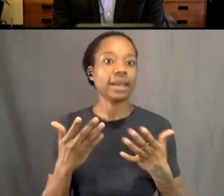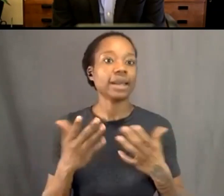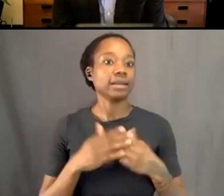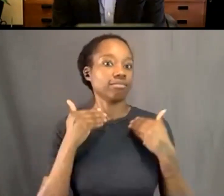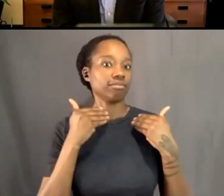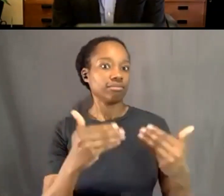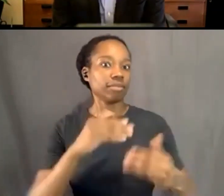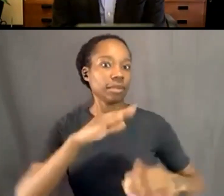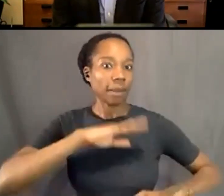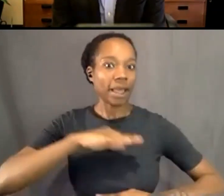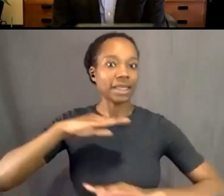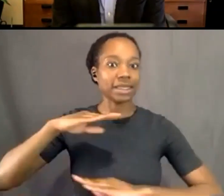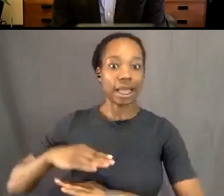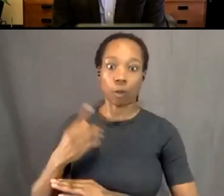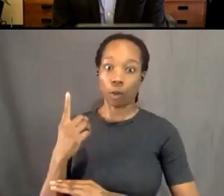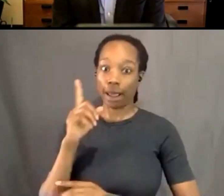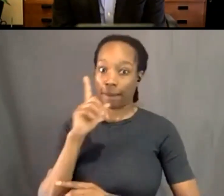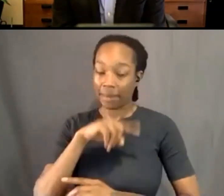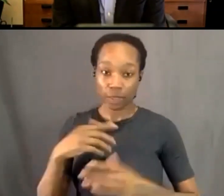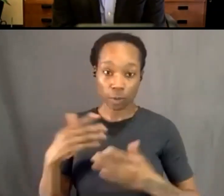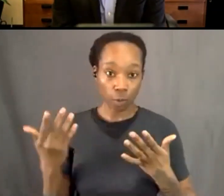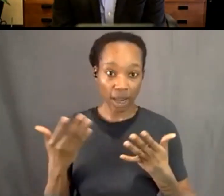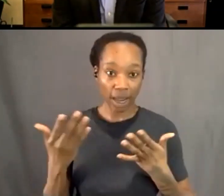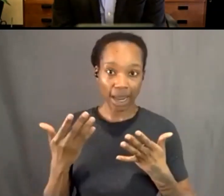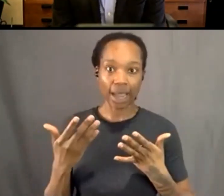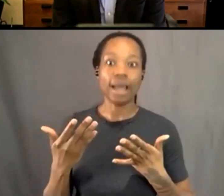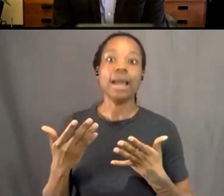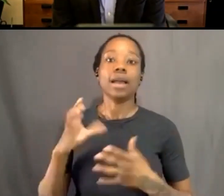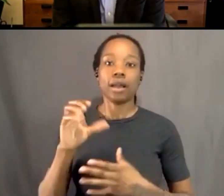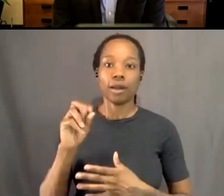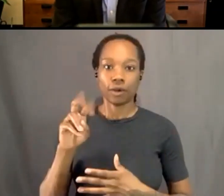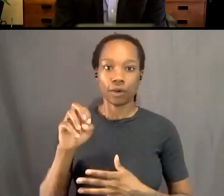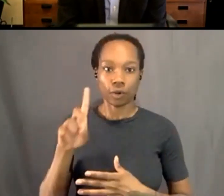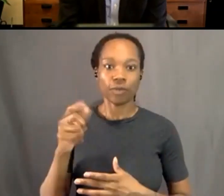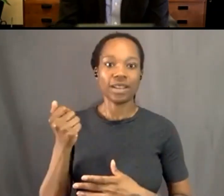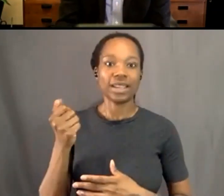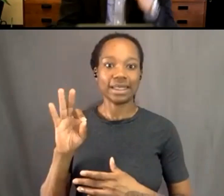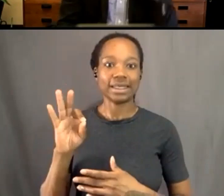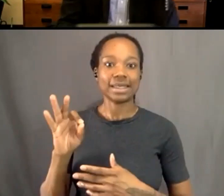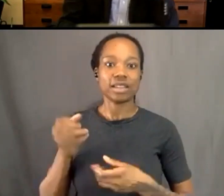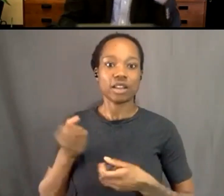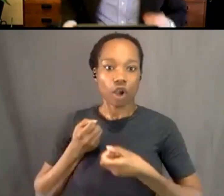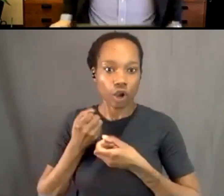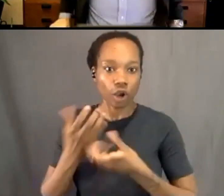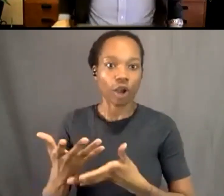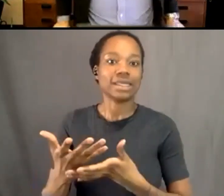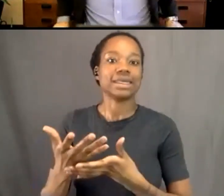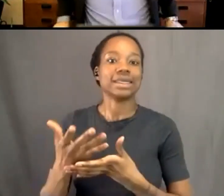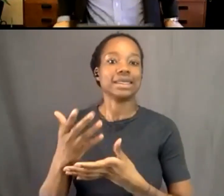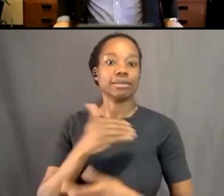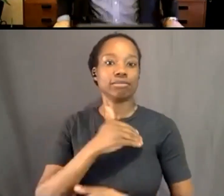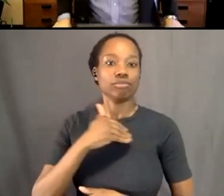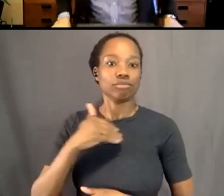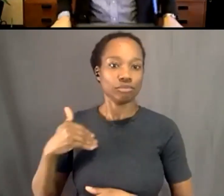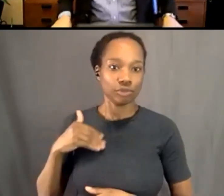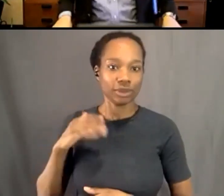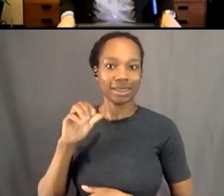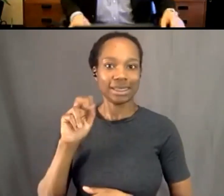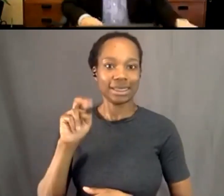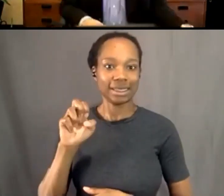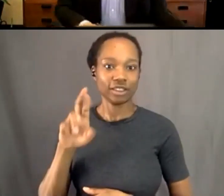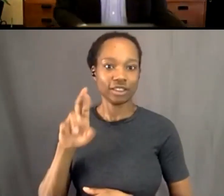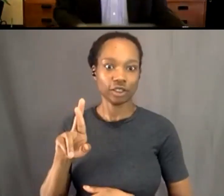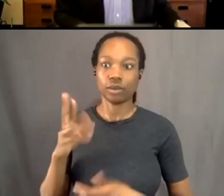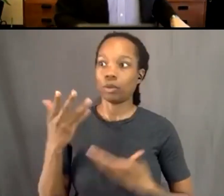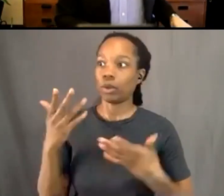myths that has come out of this is that it causes cancer, breast cancer. and the higher cases of breast cancer